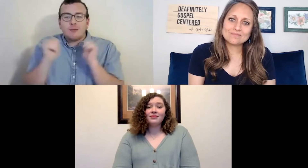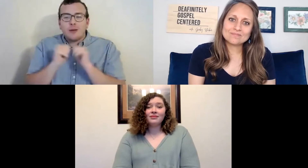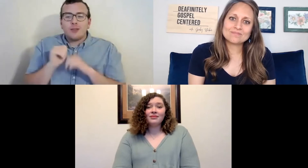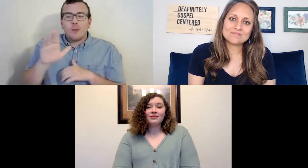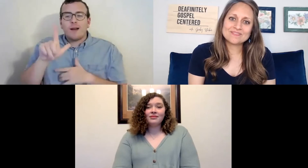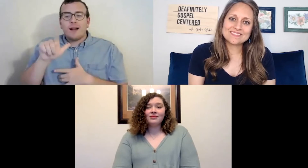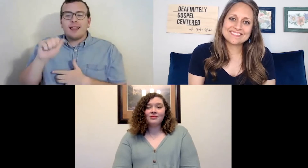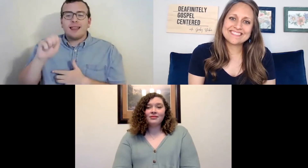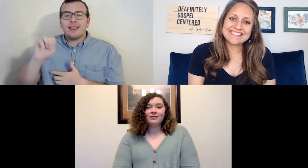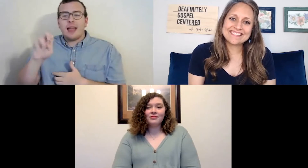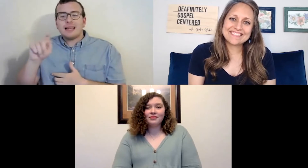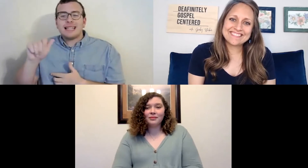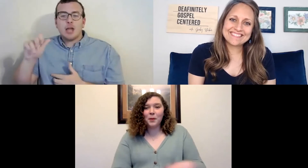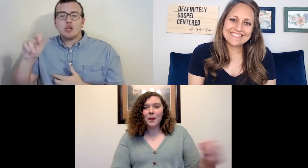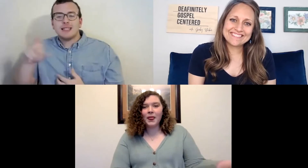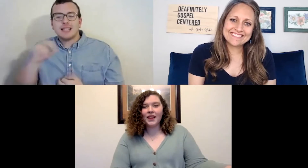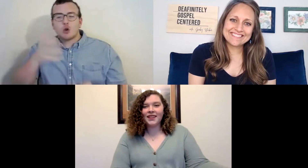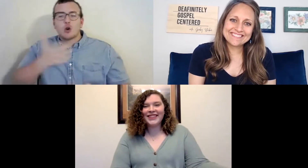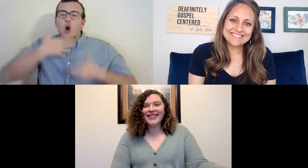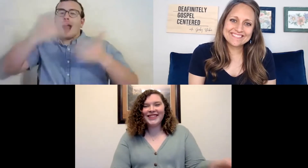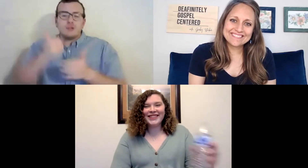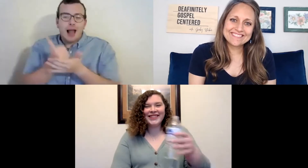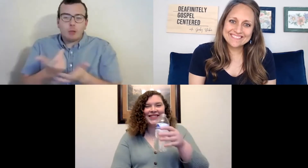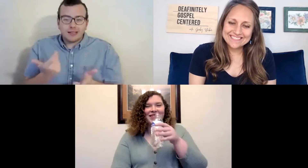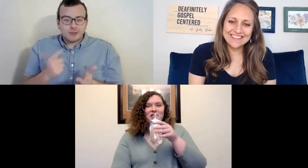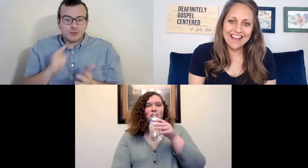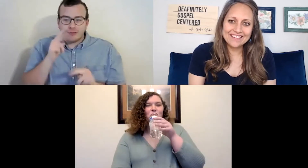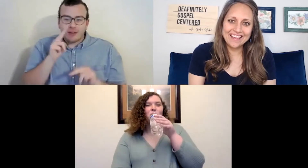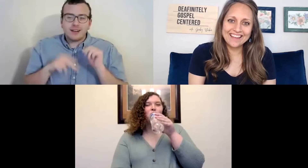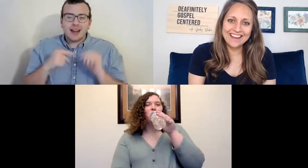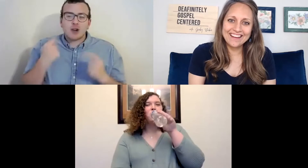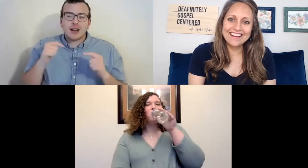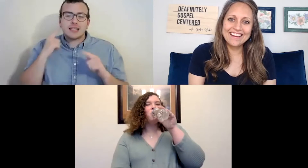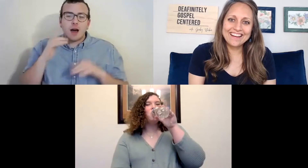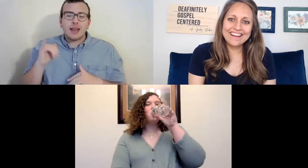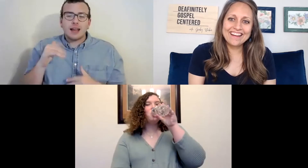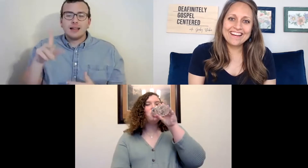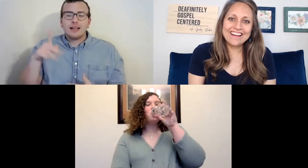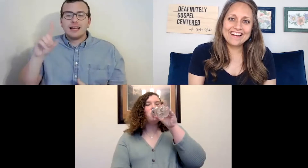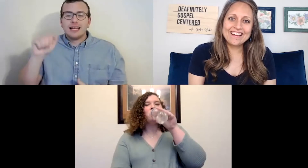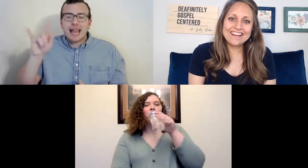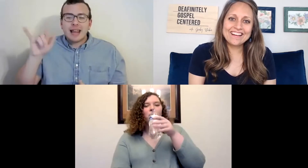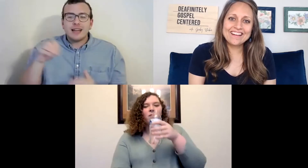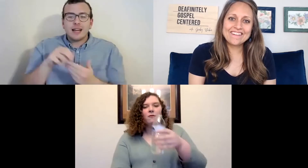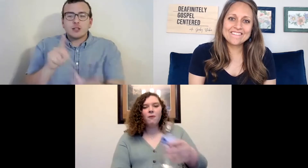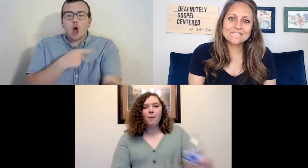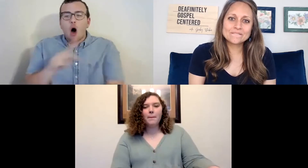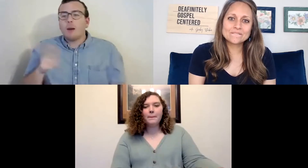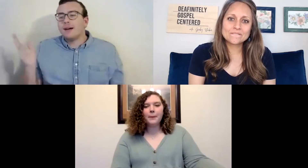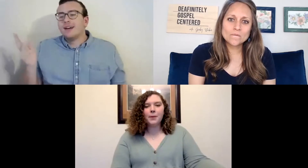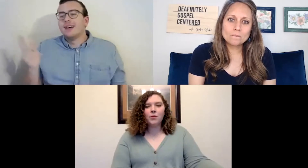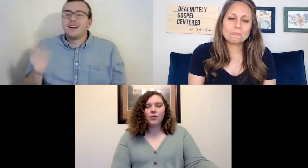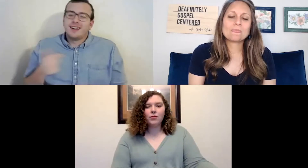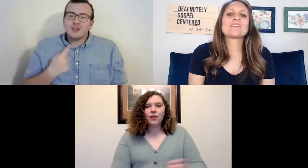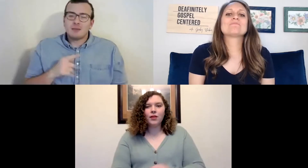inventive ways in some ways to be very intentional with Christ. Like David did in Psalms and everything, and that's just one of the things that's been